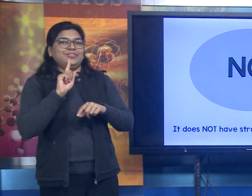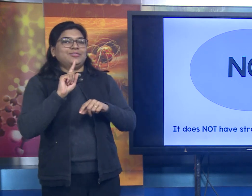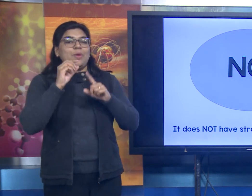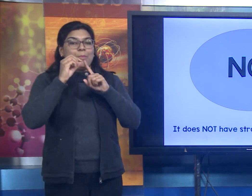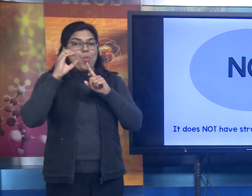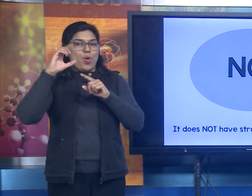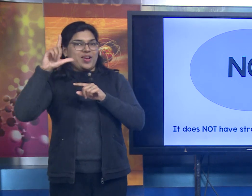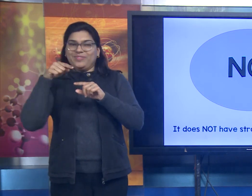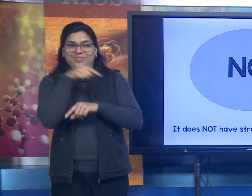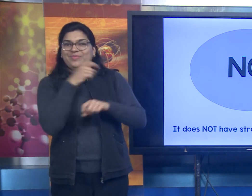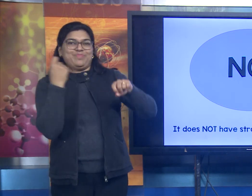means it is not a polygon.